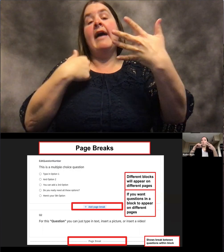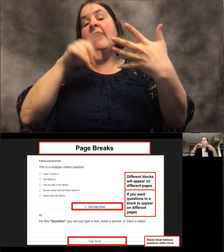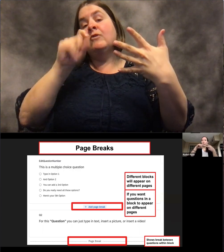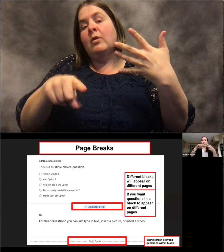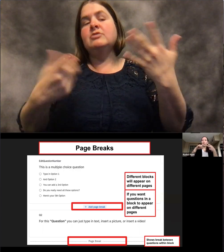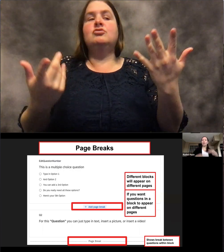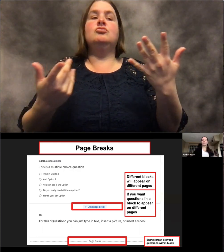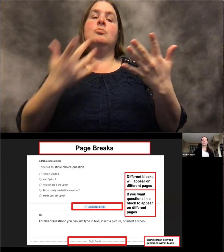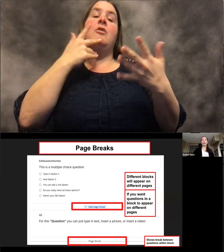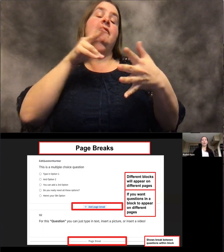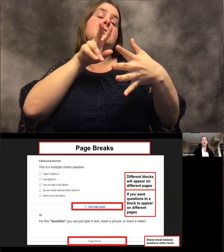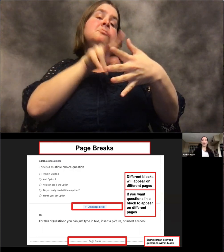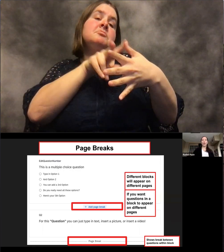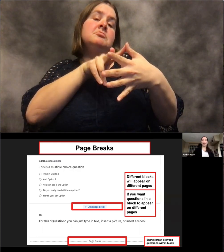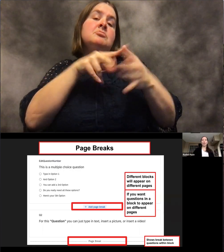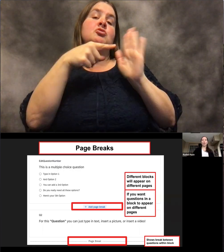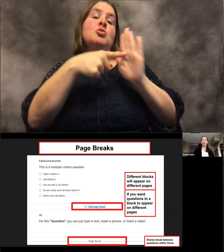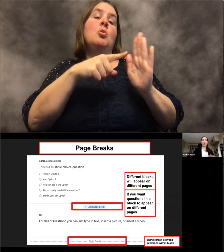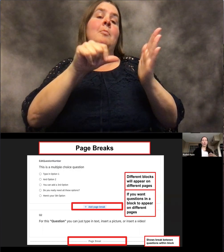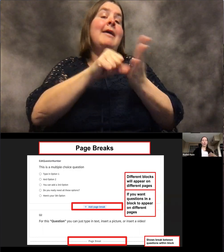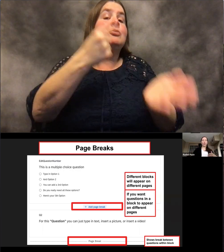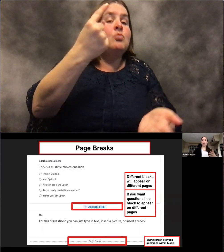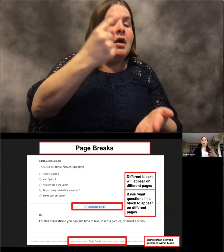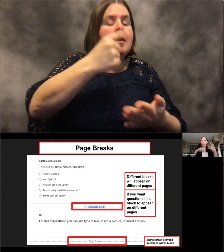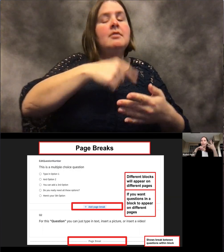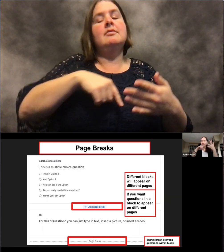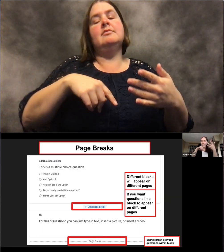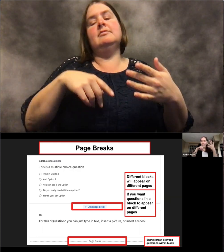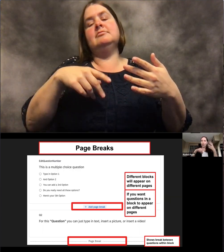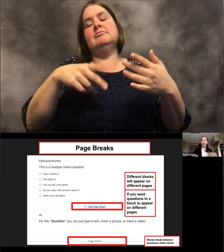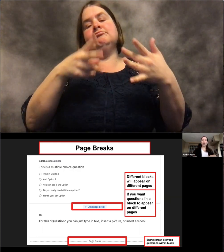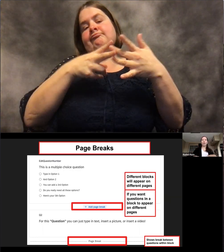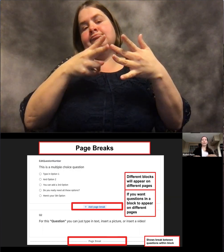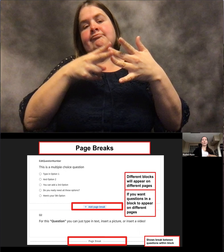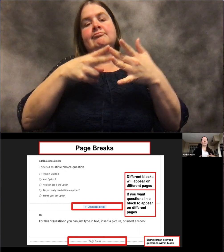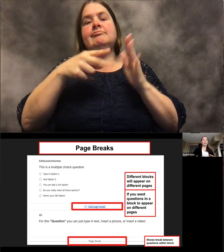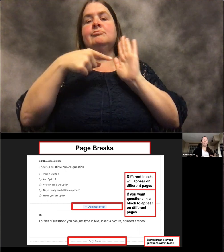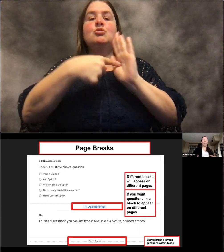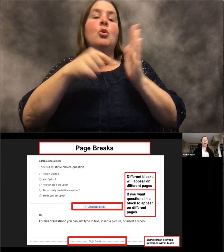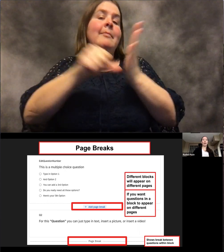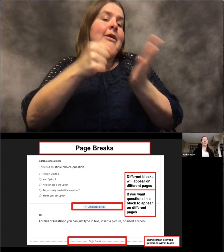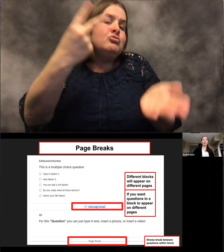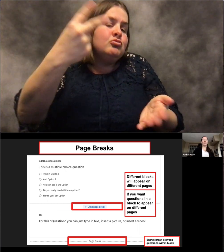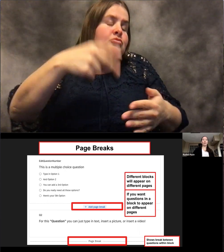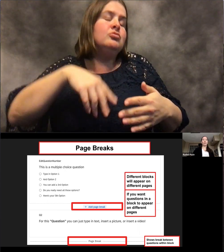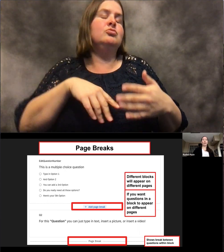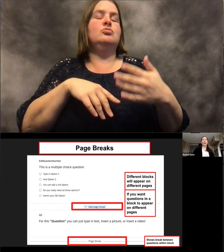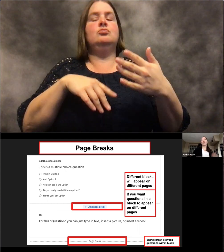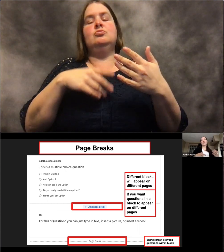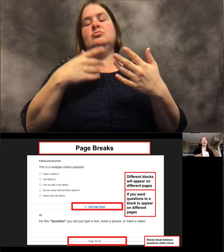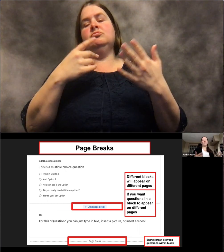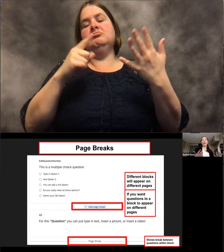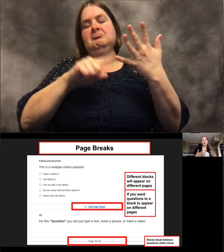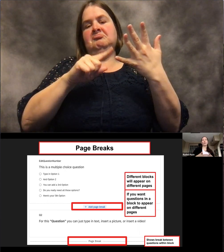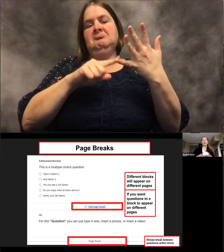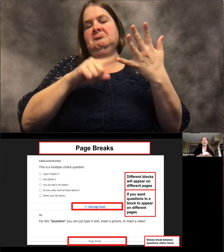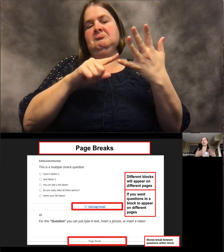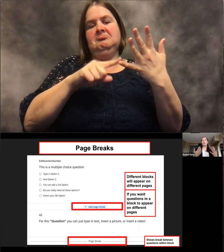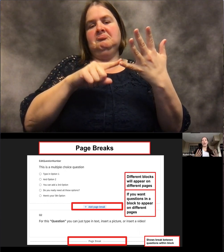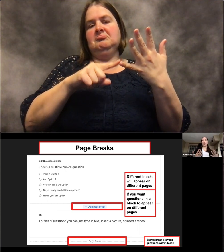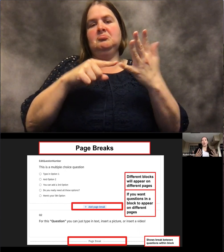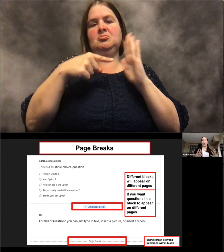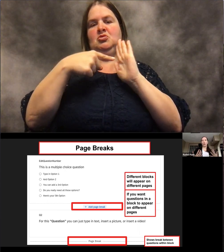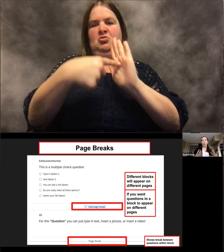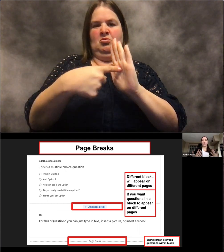the first 2 to display on the first page. You want the second 2 to display on the second page. And then that final question